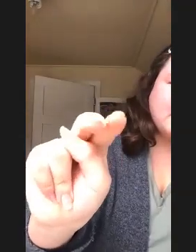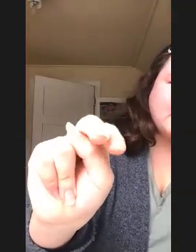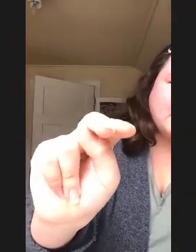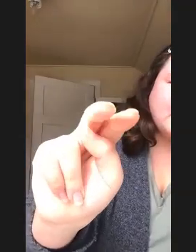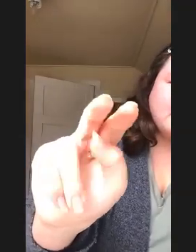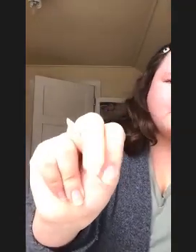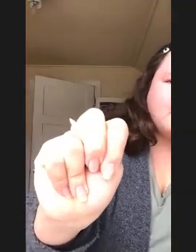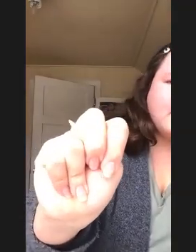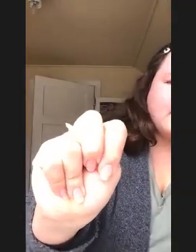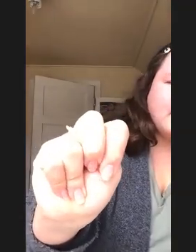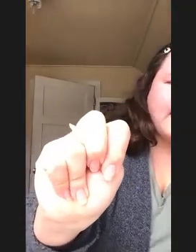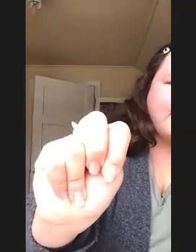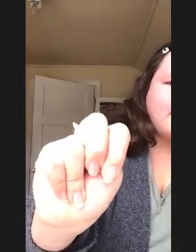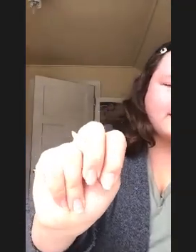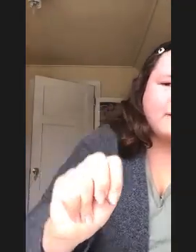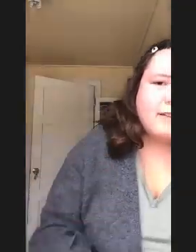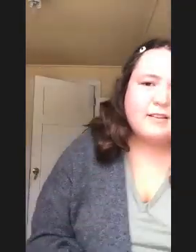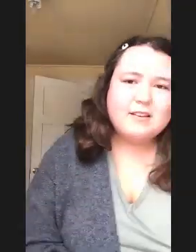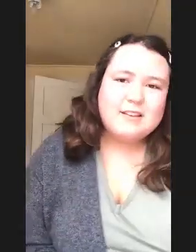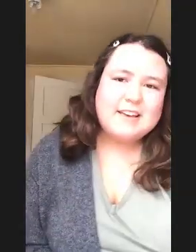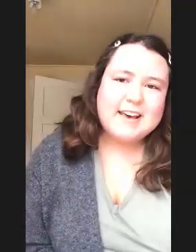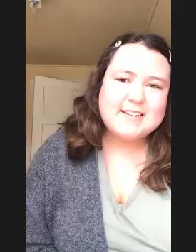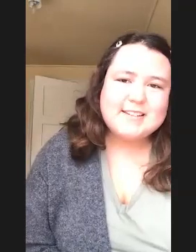your, like, the half of the Yeah. hand. Yeah.